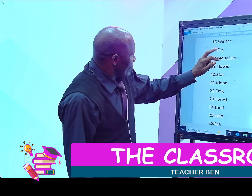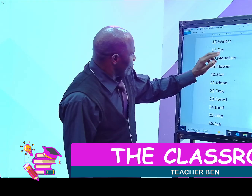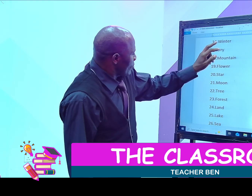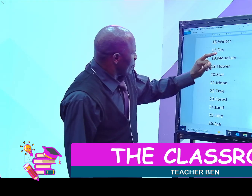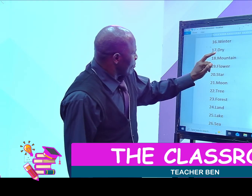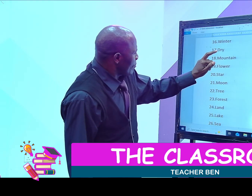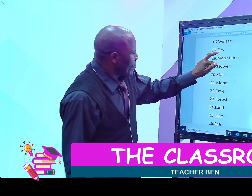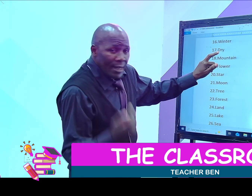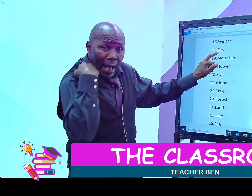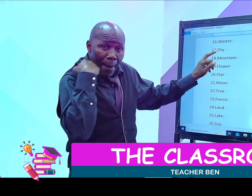Number 17,